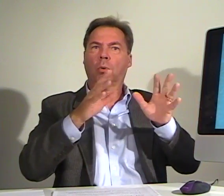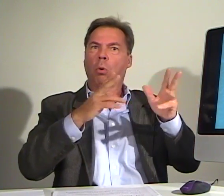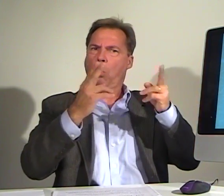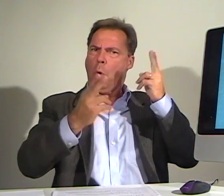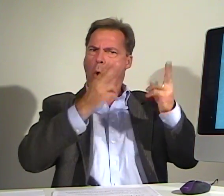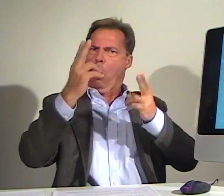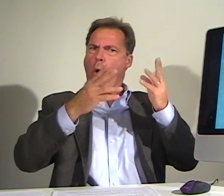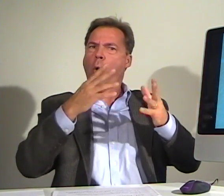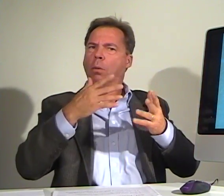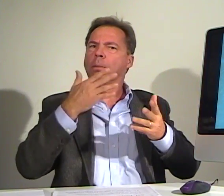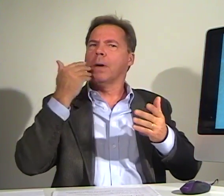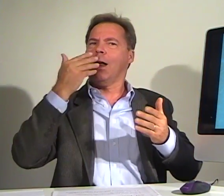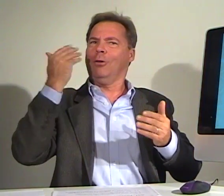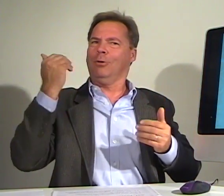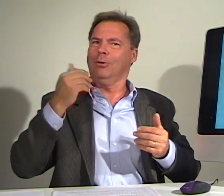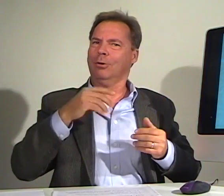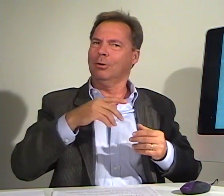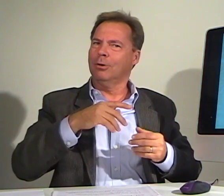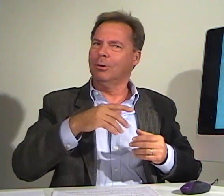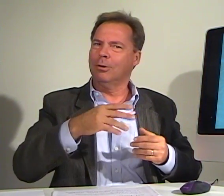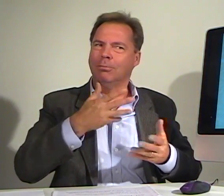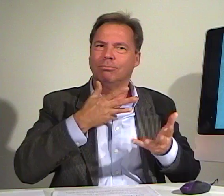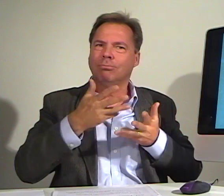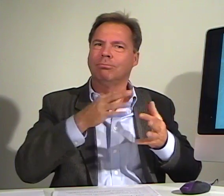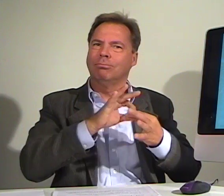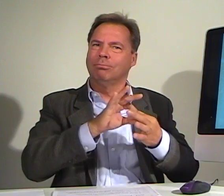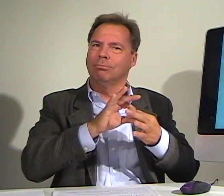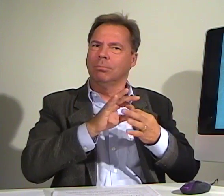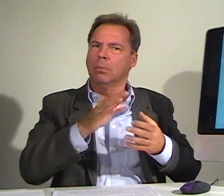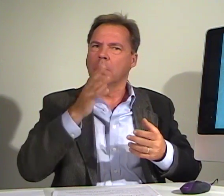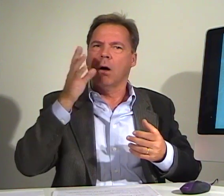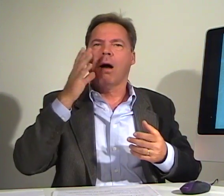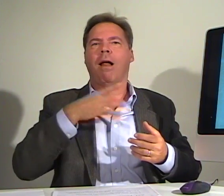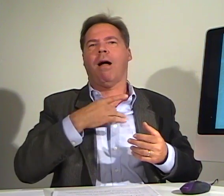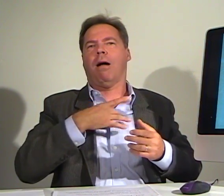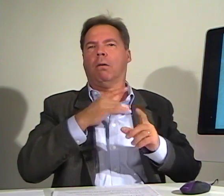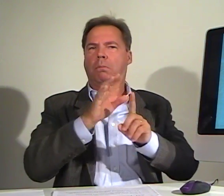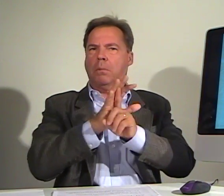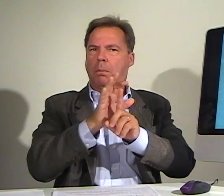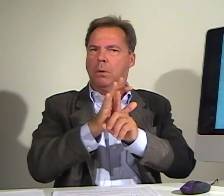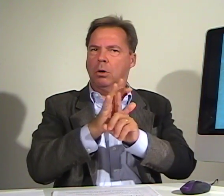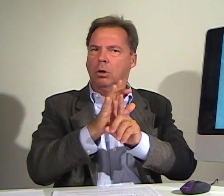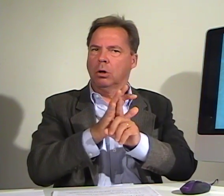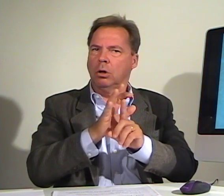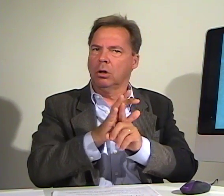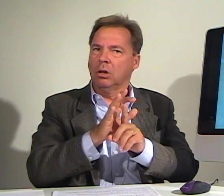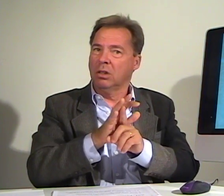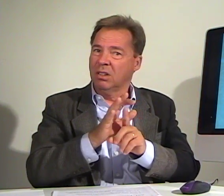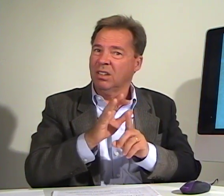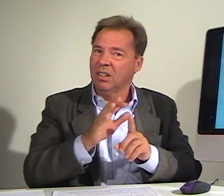sign vocabulary to help them communicate better. It seems to be a very popular